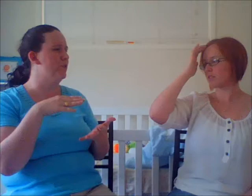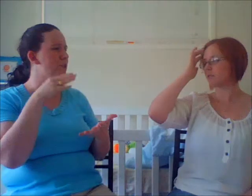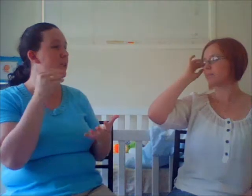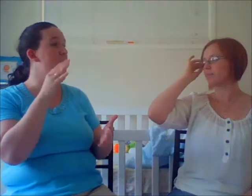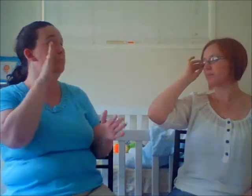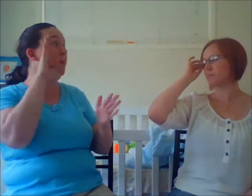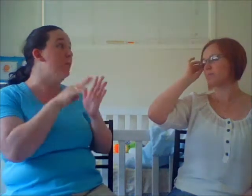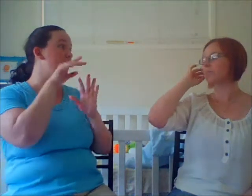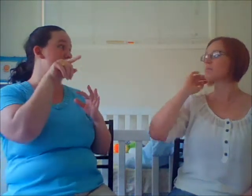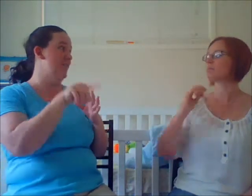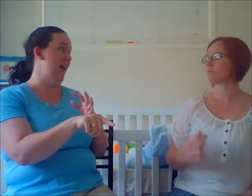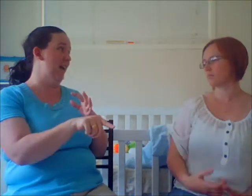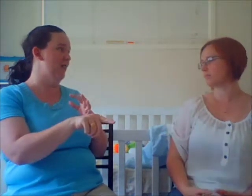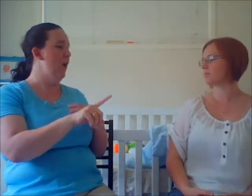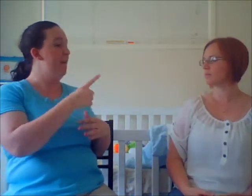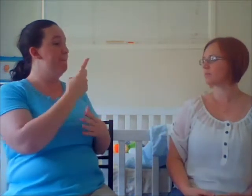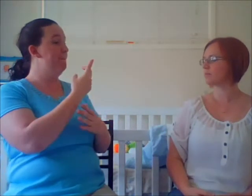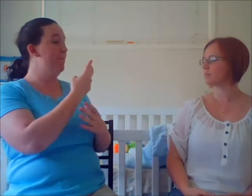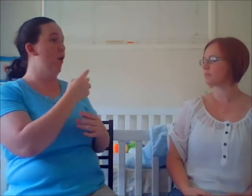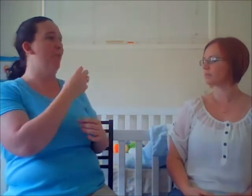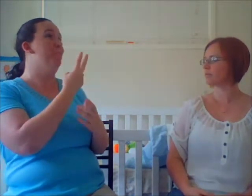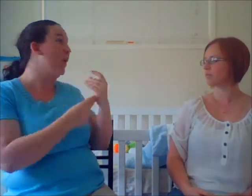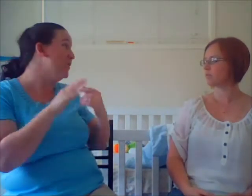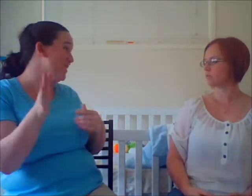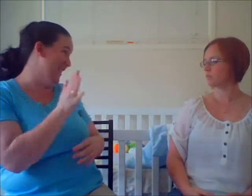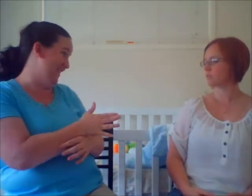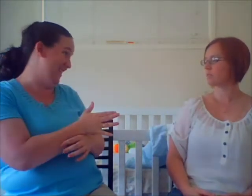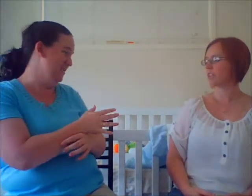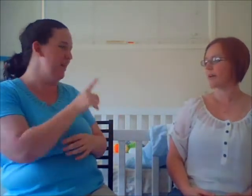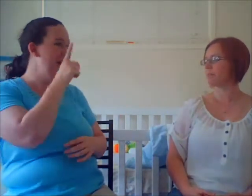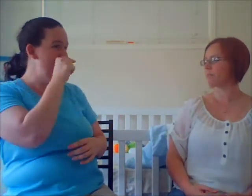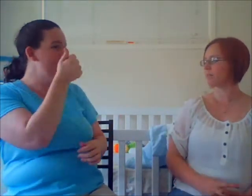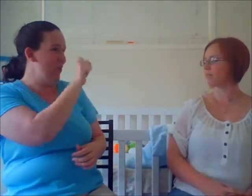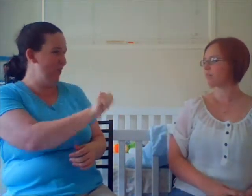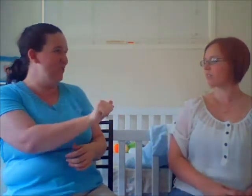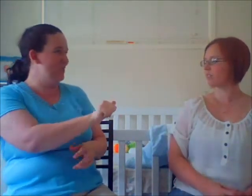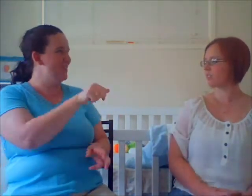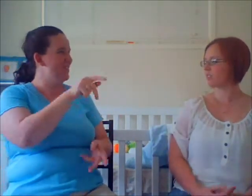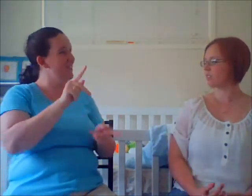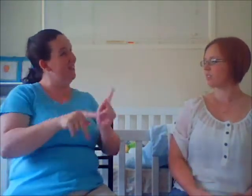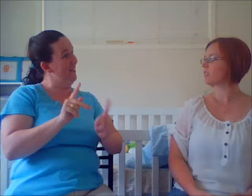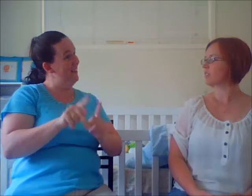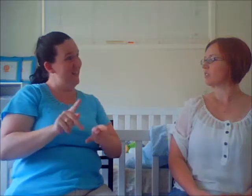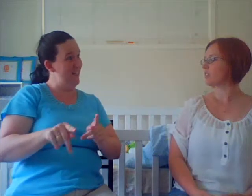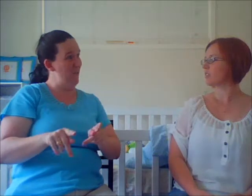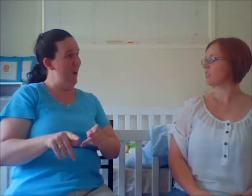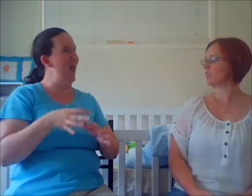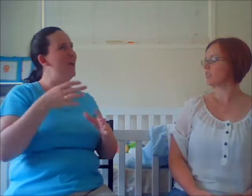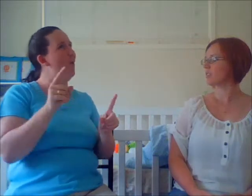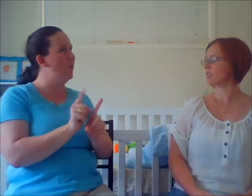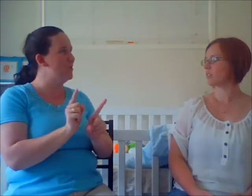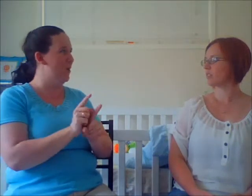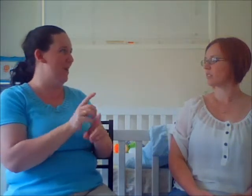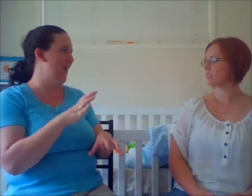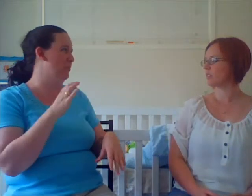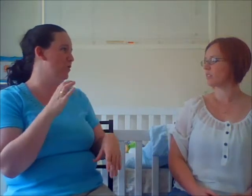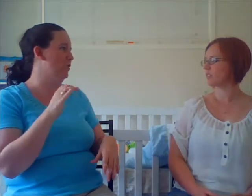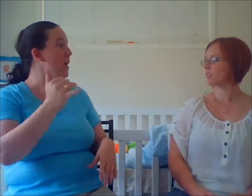to experience that on both sides. Being able to use the TTY and also being able to pick